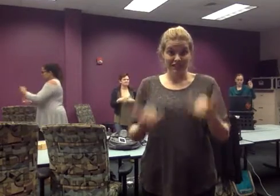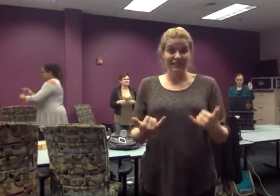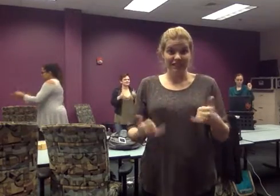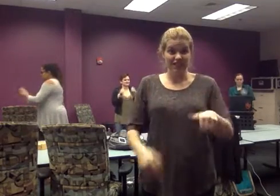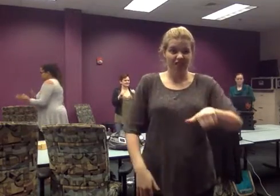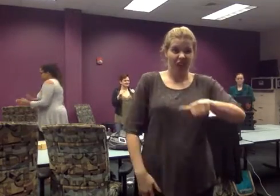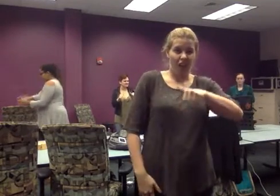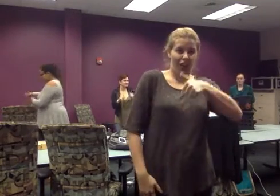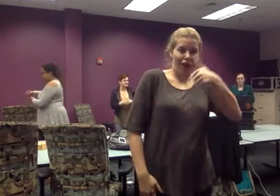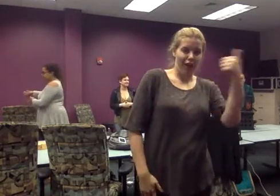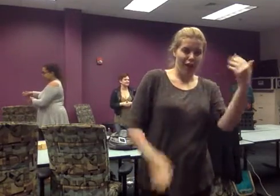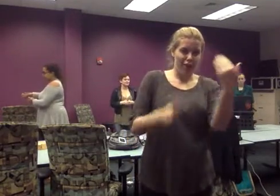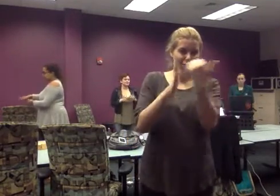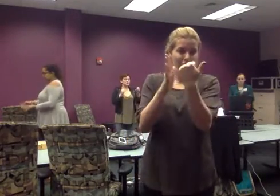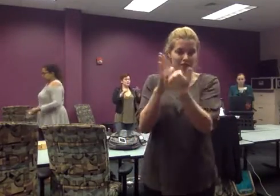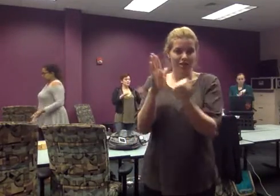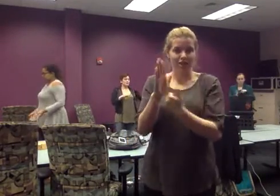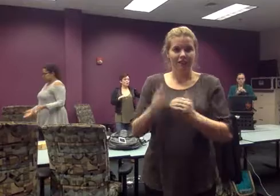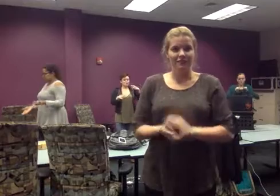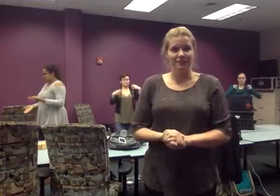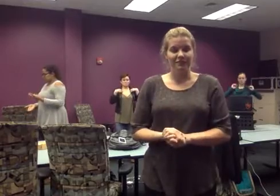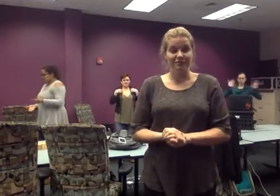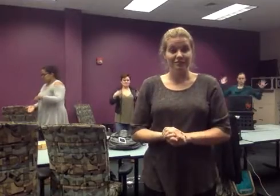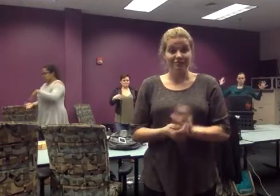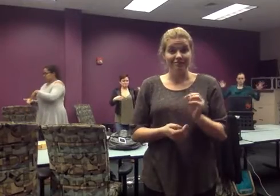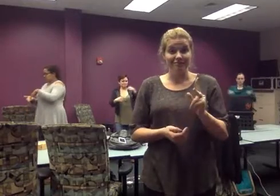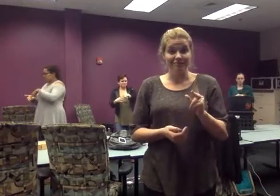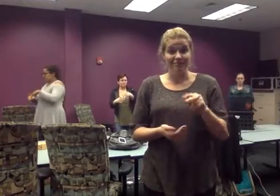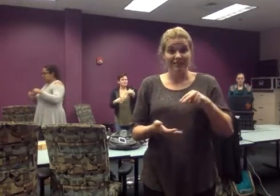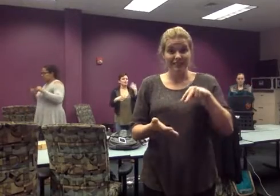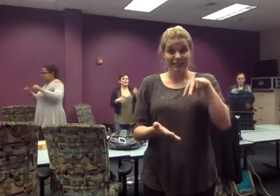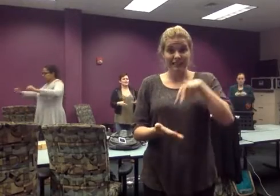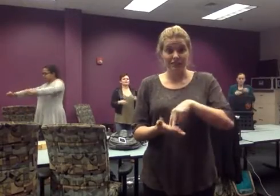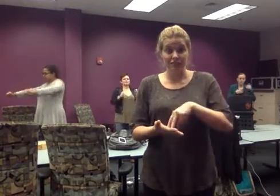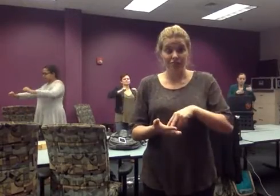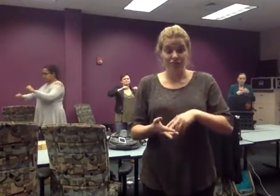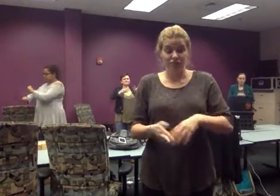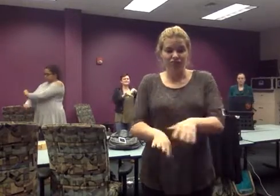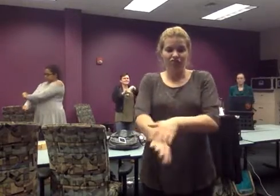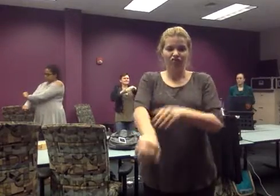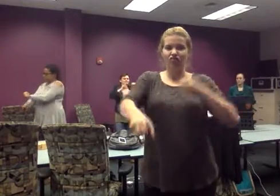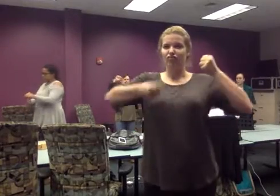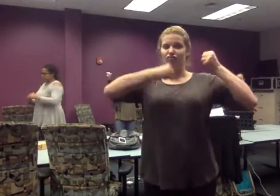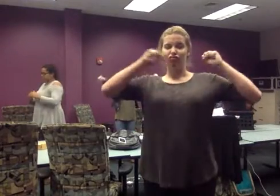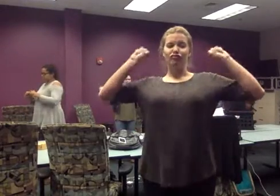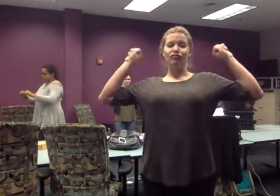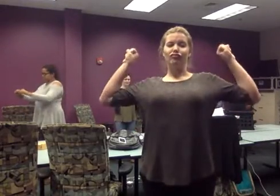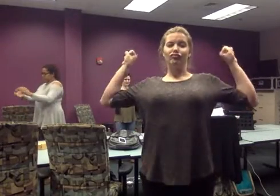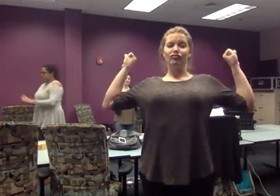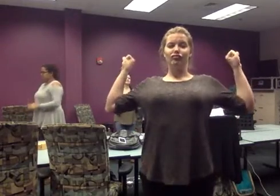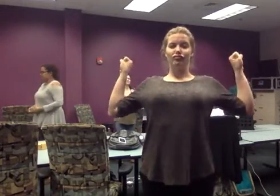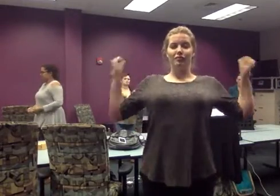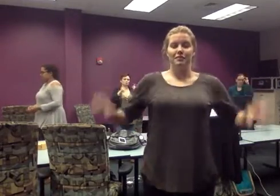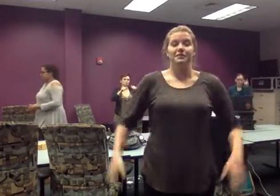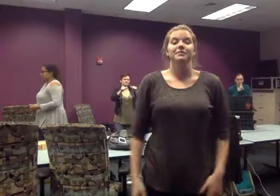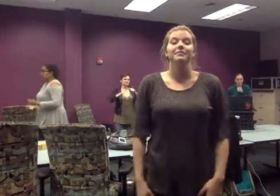stand up and stretch for a minute, and then we'll carry on. Boys and girls, in science today, we're going to talk about the digestive